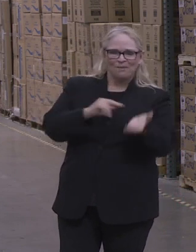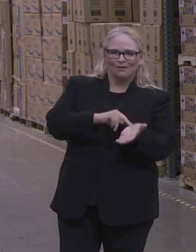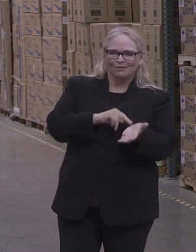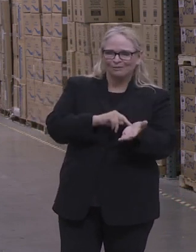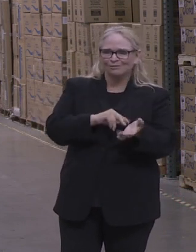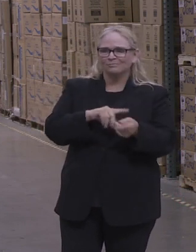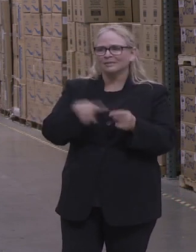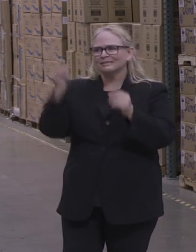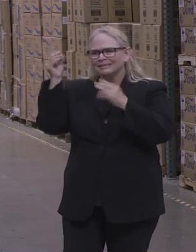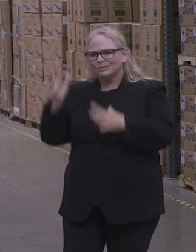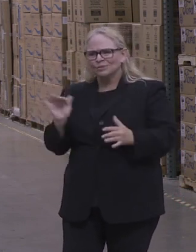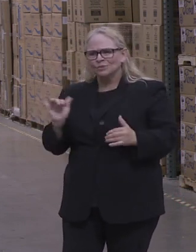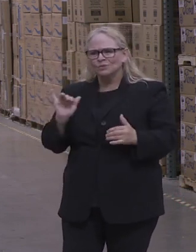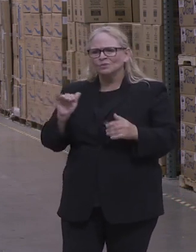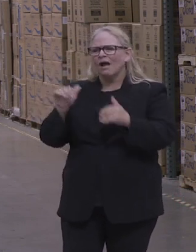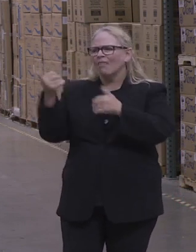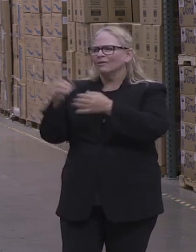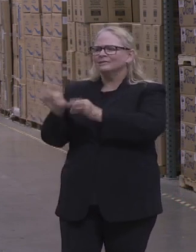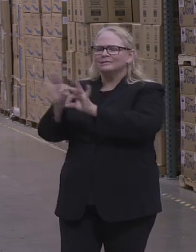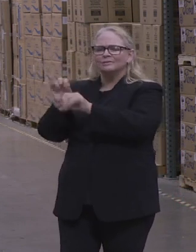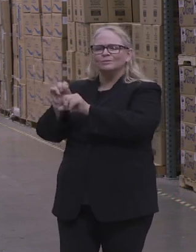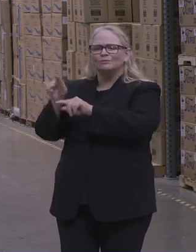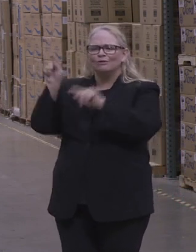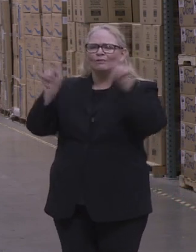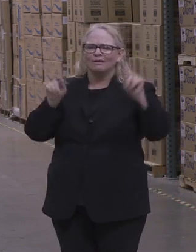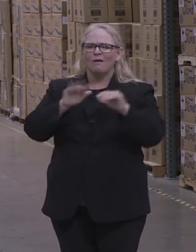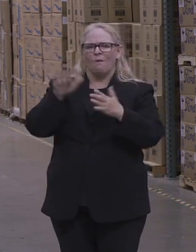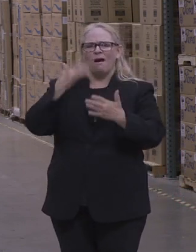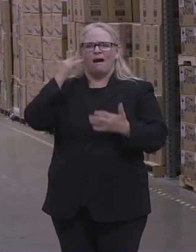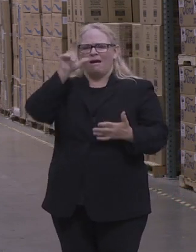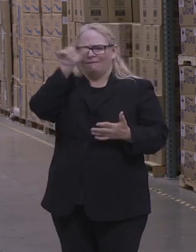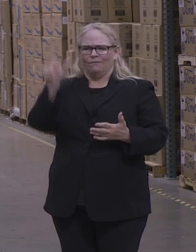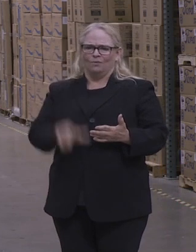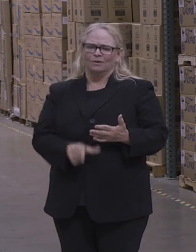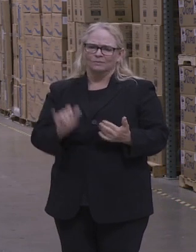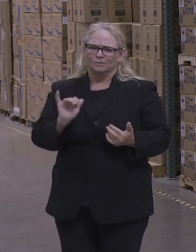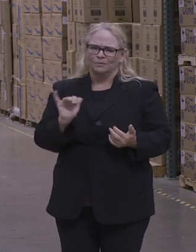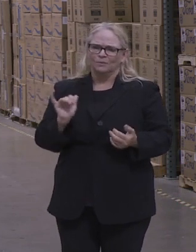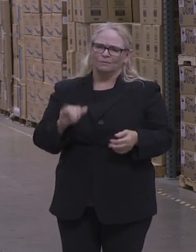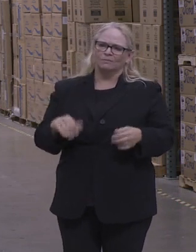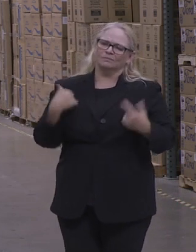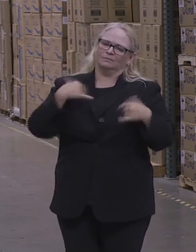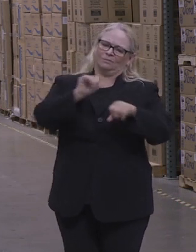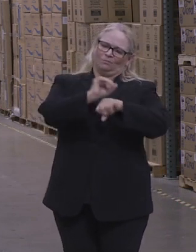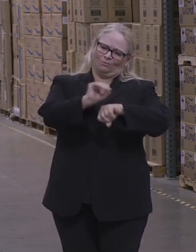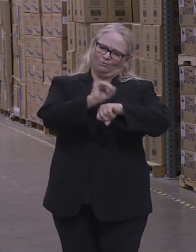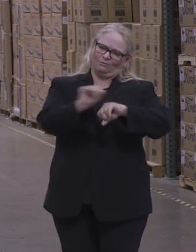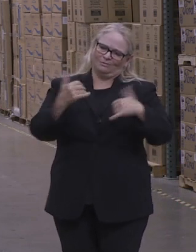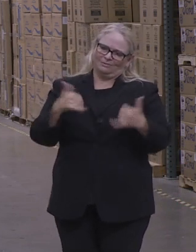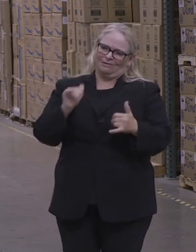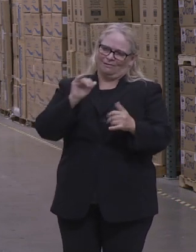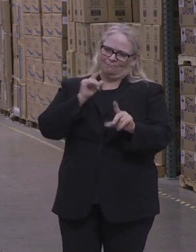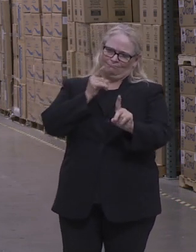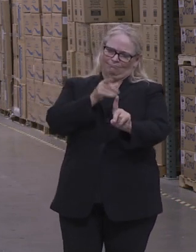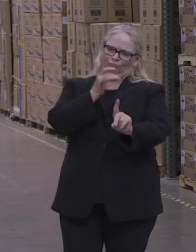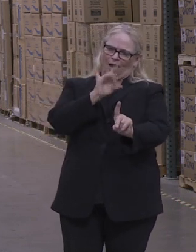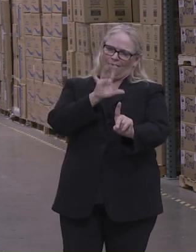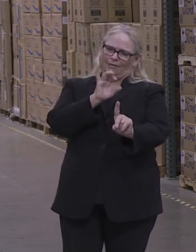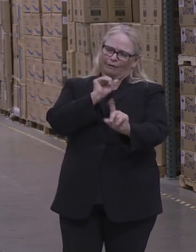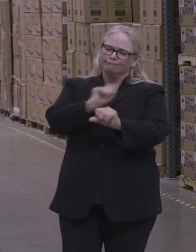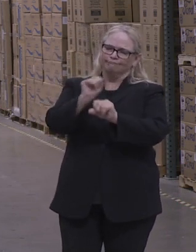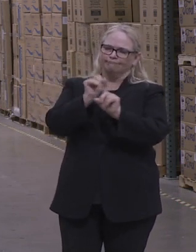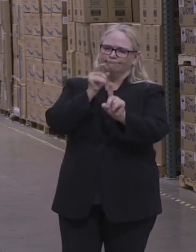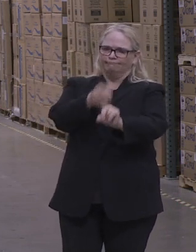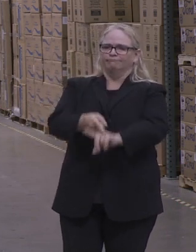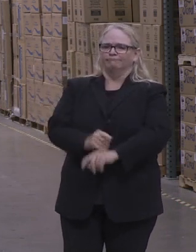essential workers throughout the state of California. So more work to do in that child care space. Look, as it relates to your very pointed question